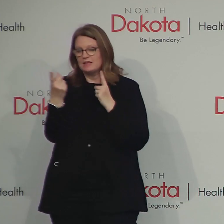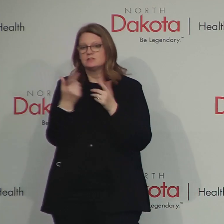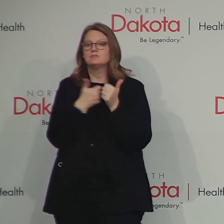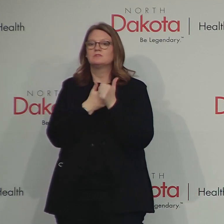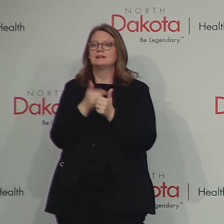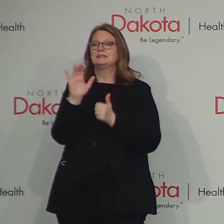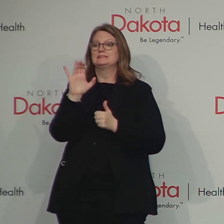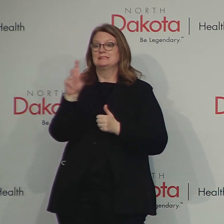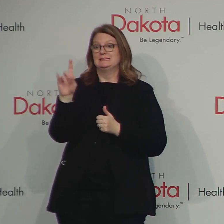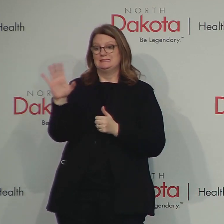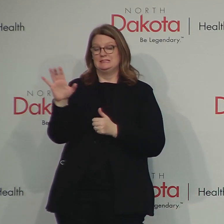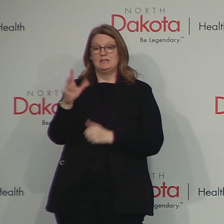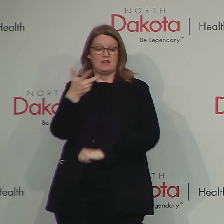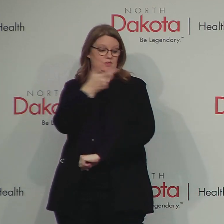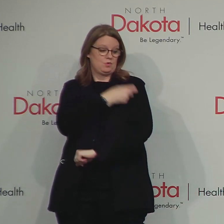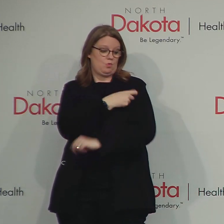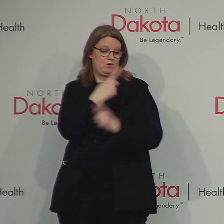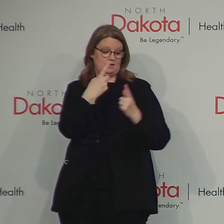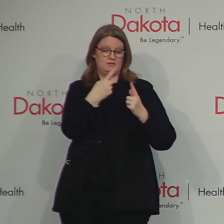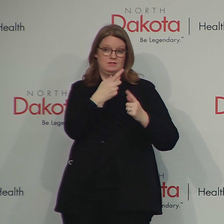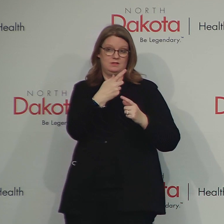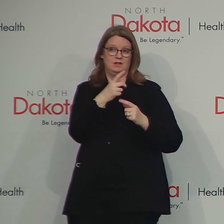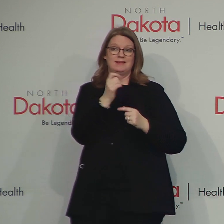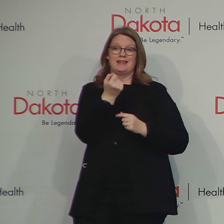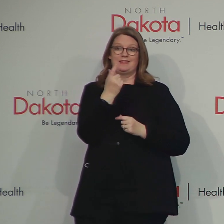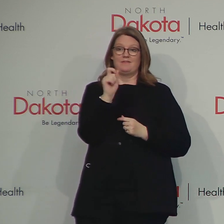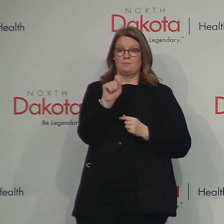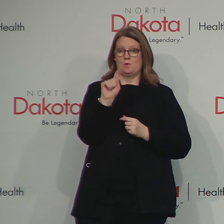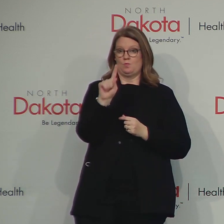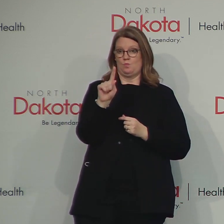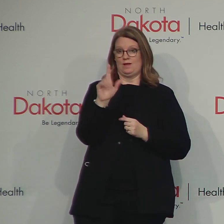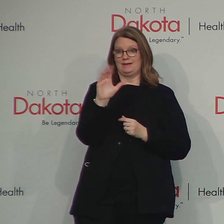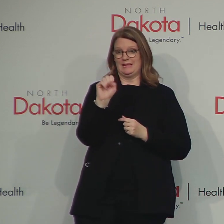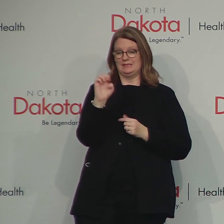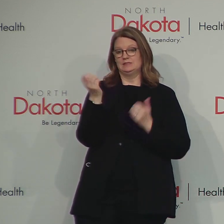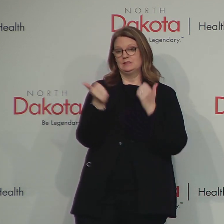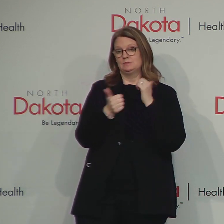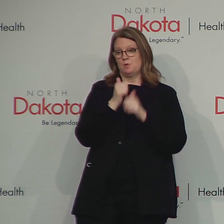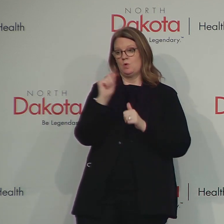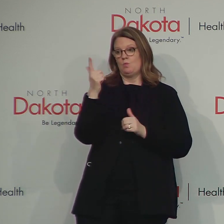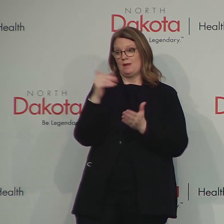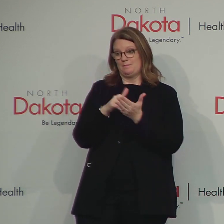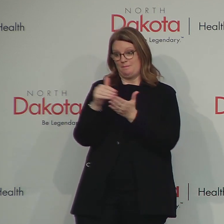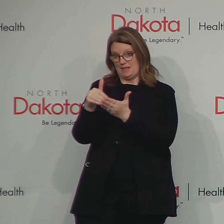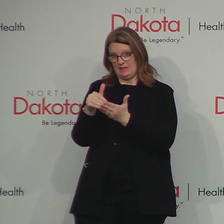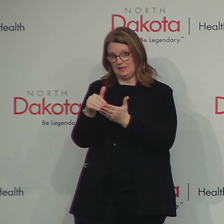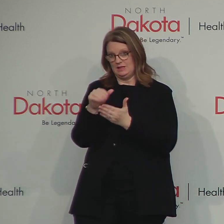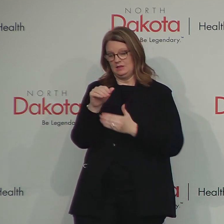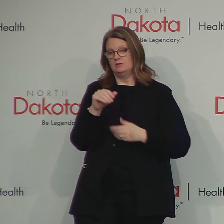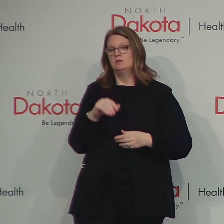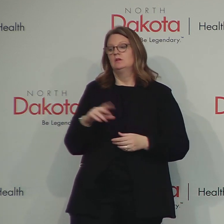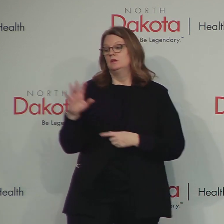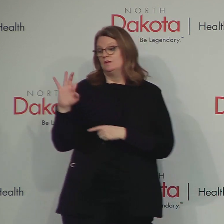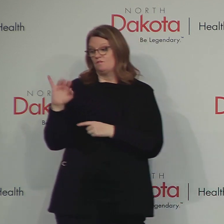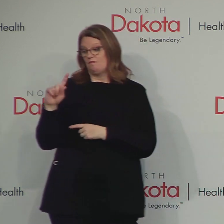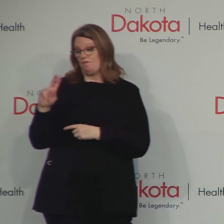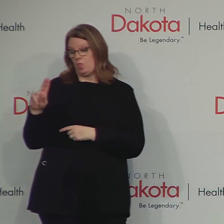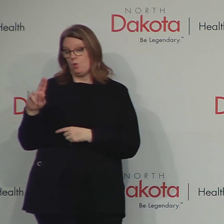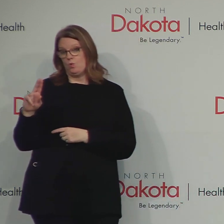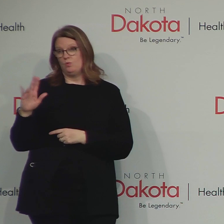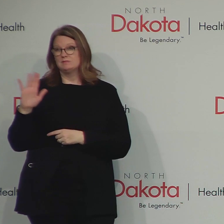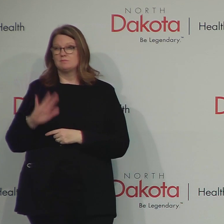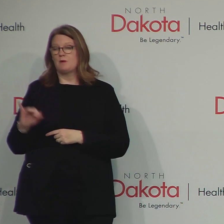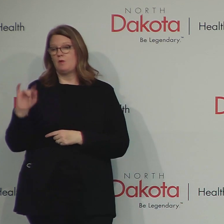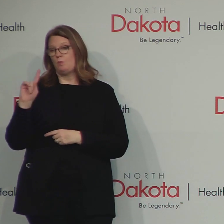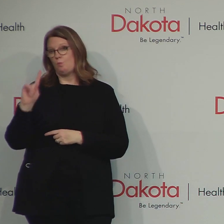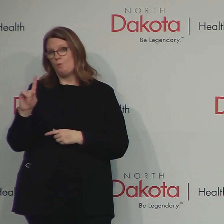CDC, after COVID vaccination is 11.1 cases per 1 million doses. For flu vaccine, it's